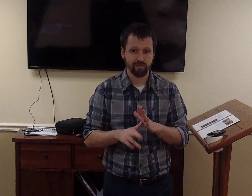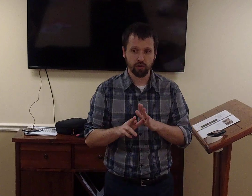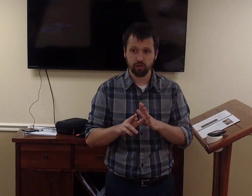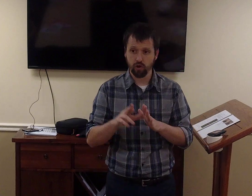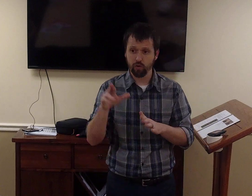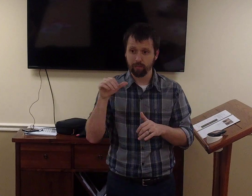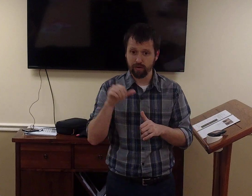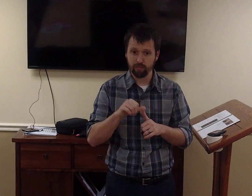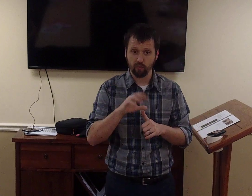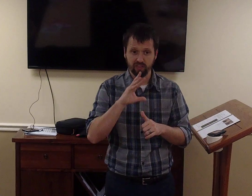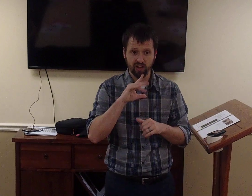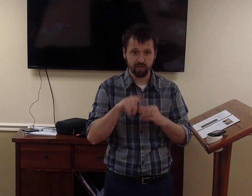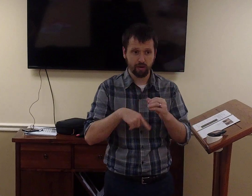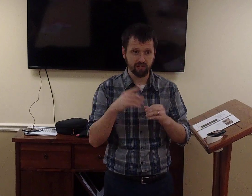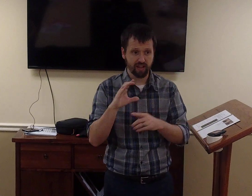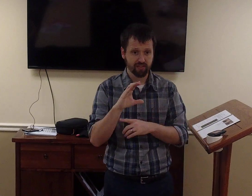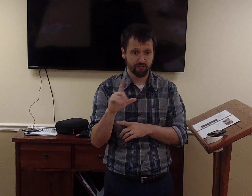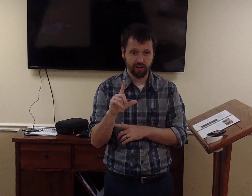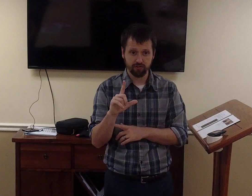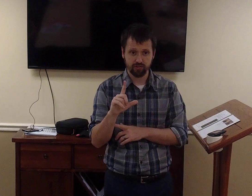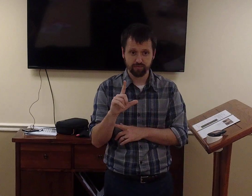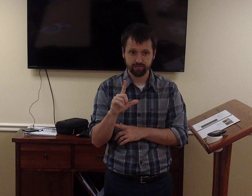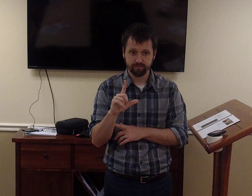review. Do y'all remember what we talked about with classifiers?